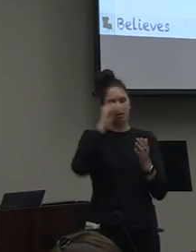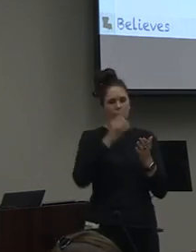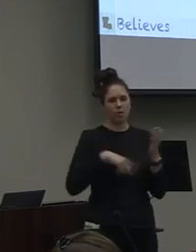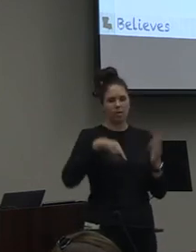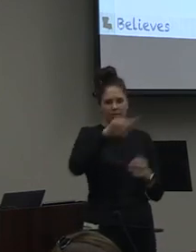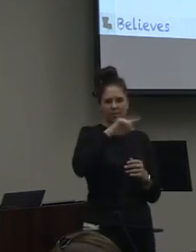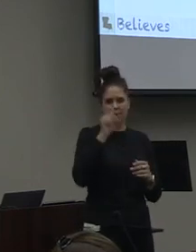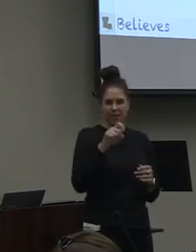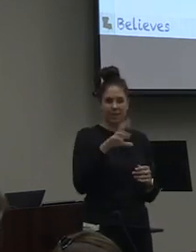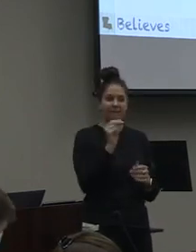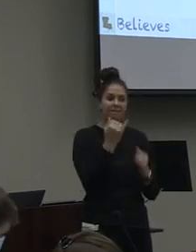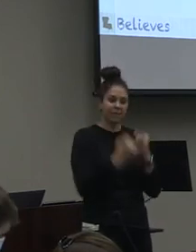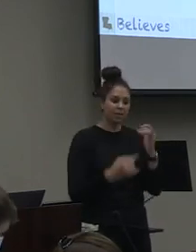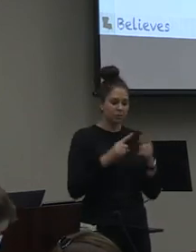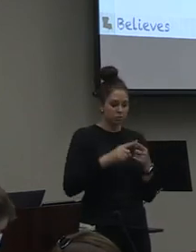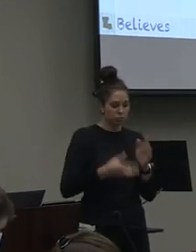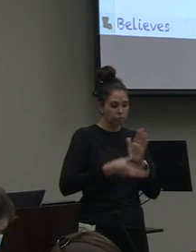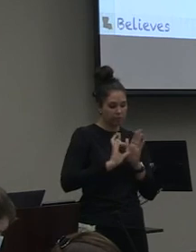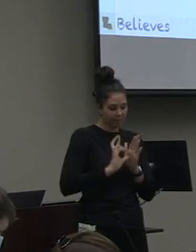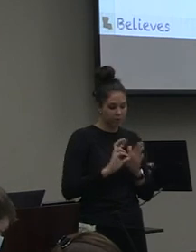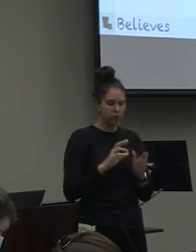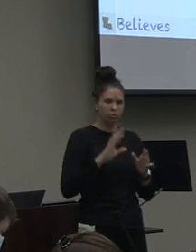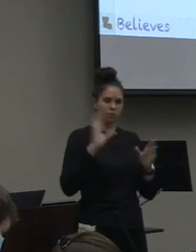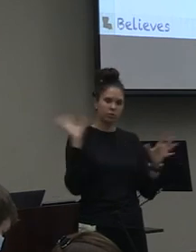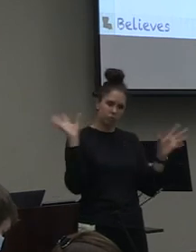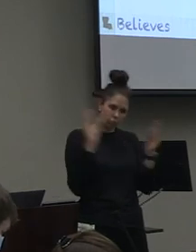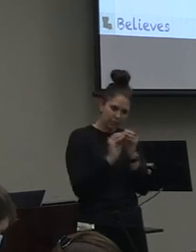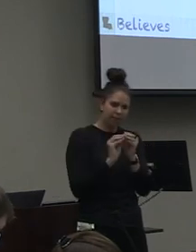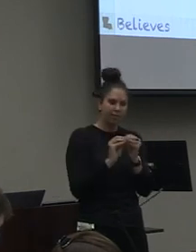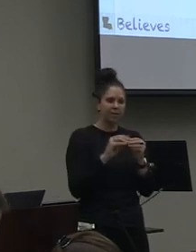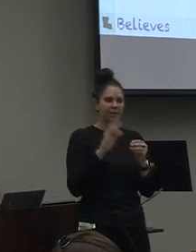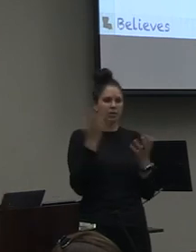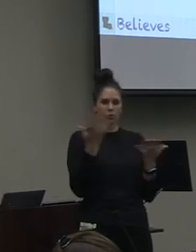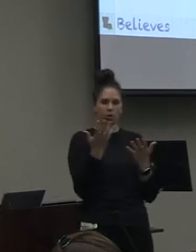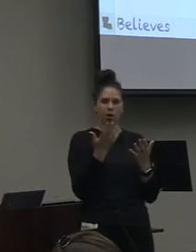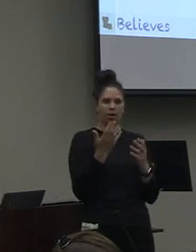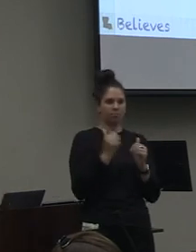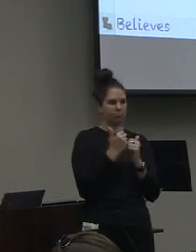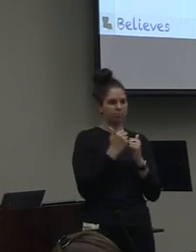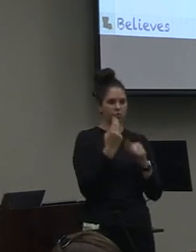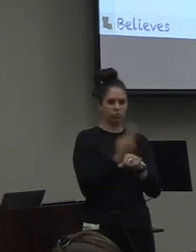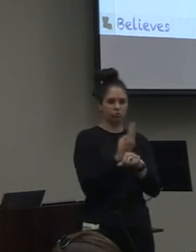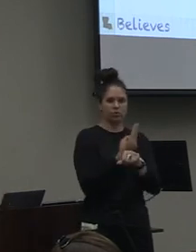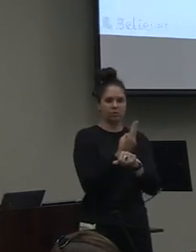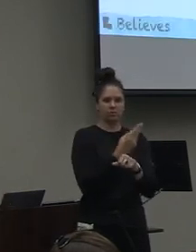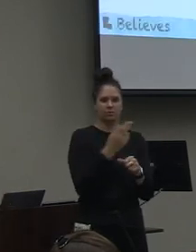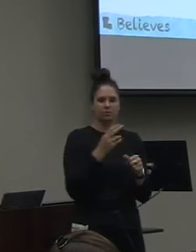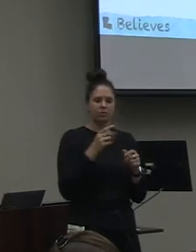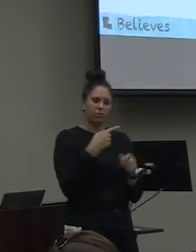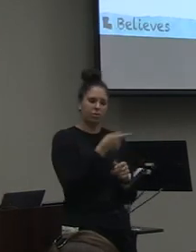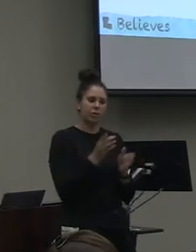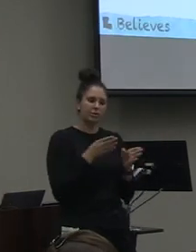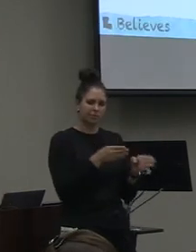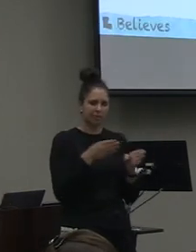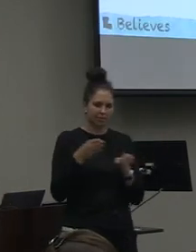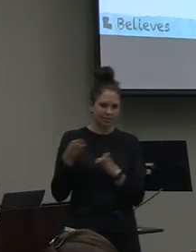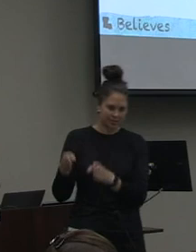And finally, to review in totality the implementation of methods.